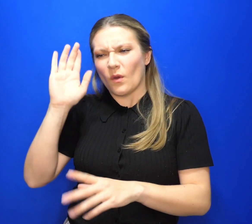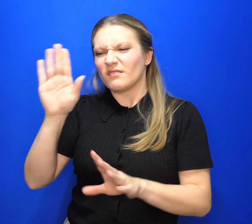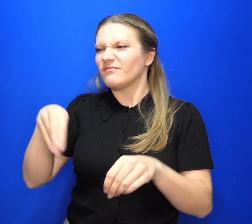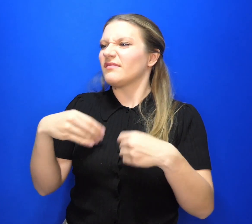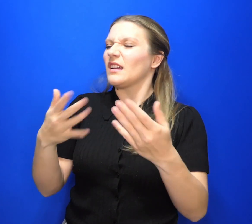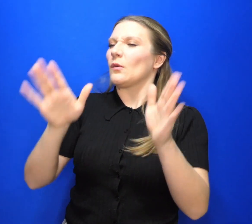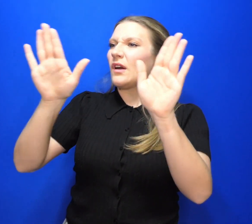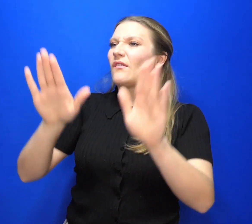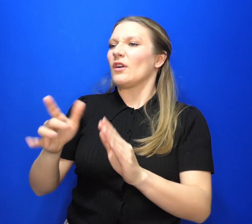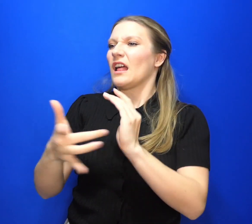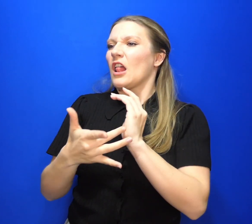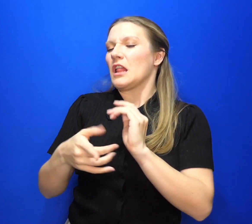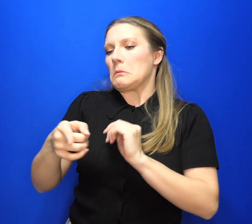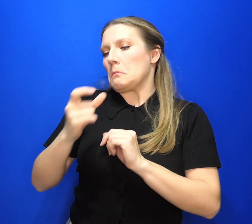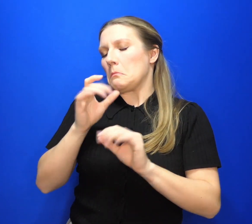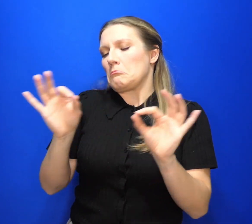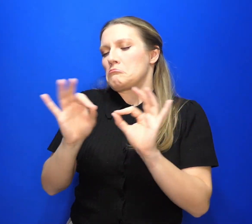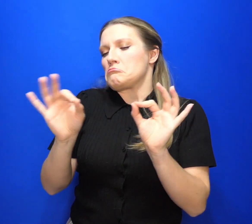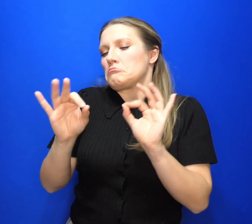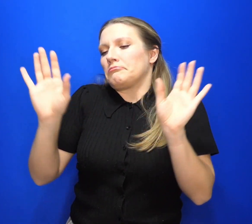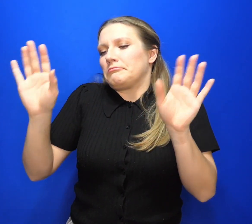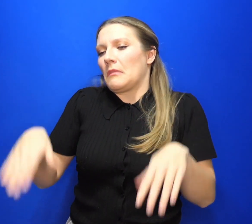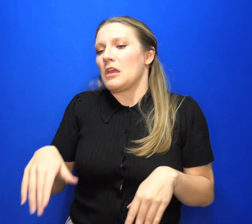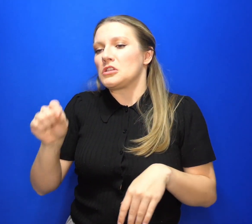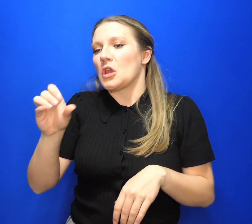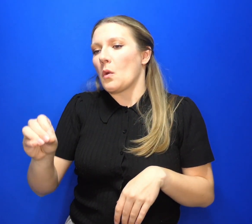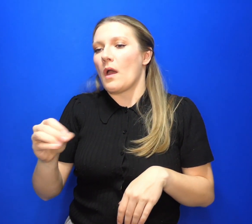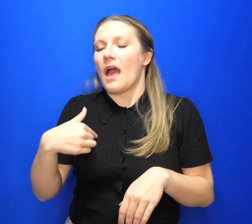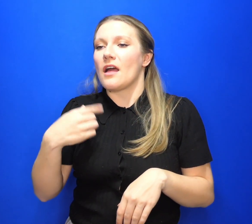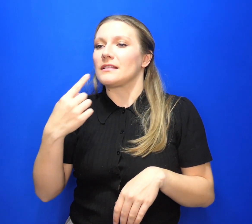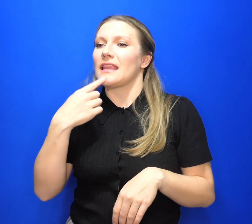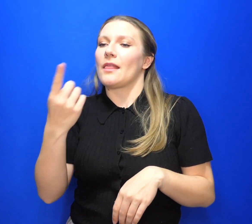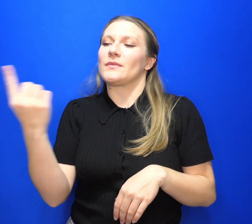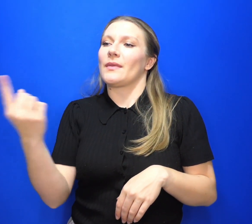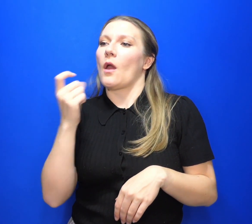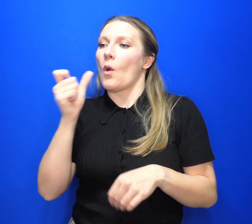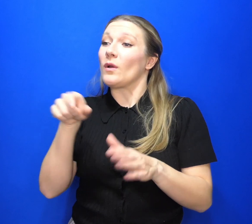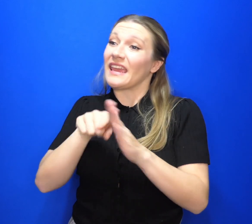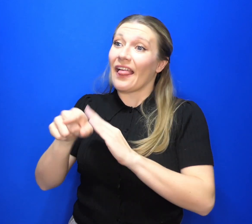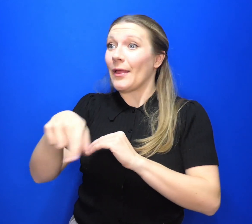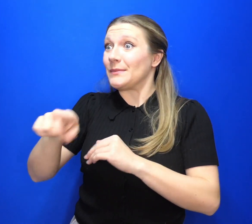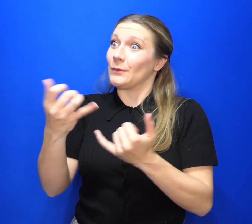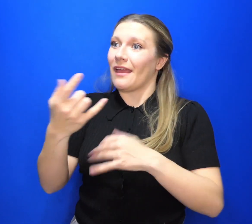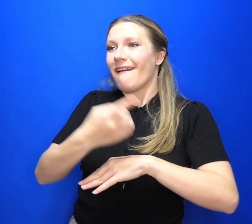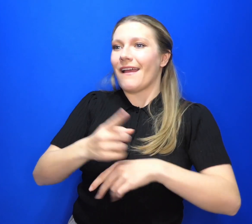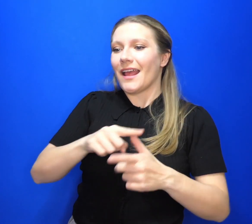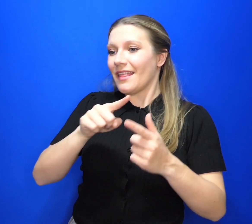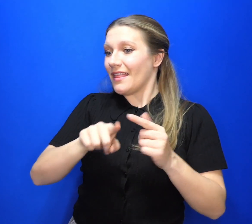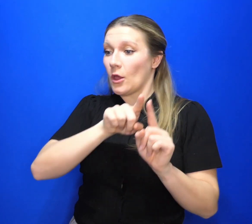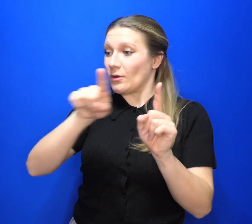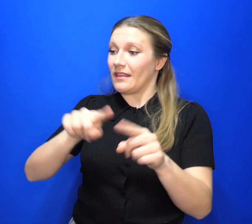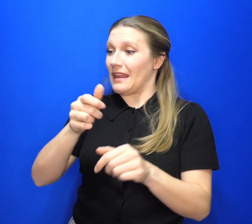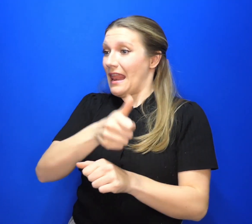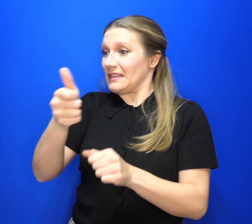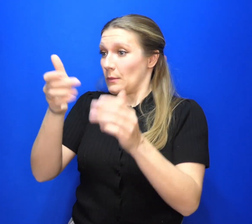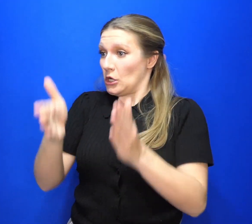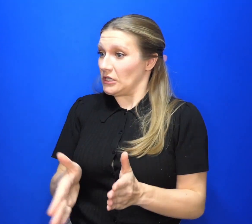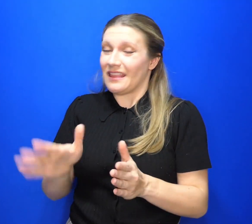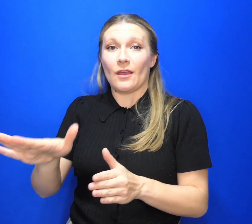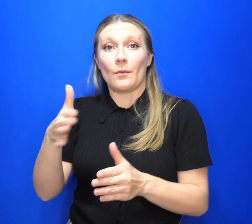great technology and then none of this is going to matter. So I'll just say something that won't kill them today. Then they can go to the next person and the next person will do a better job